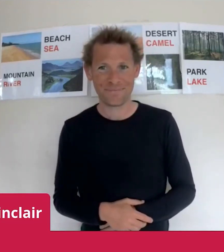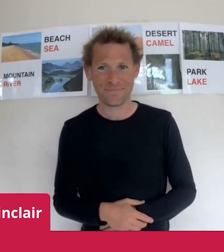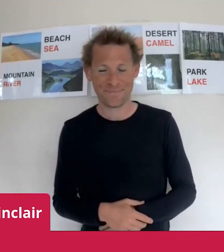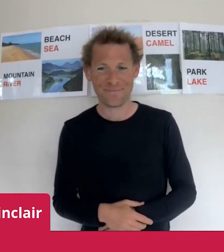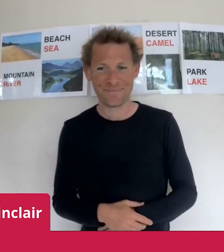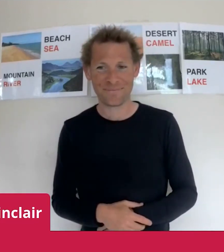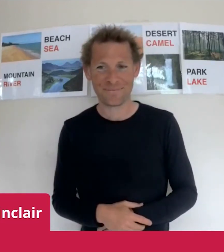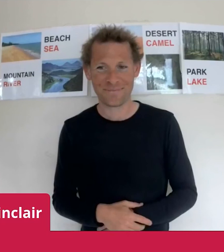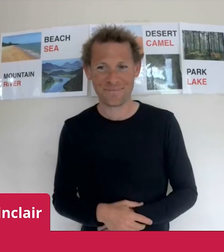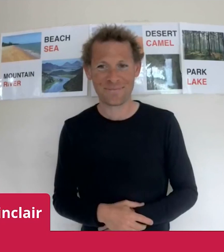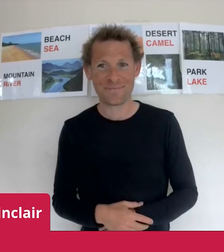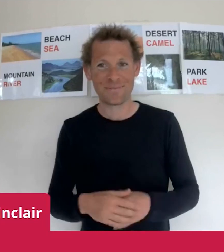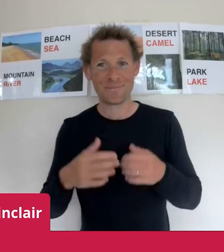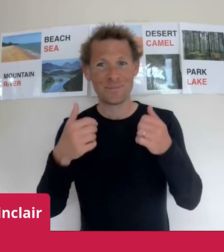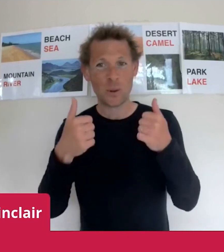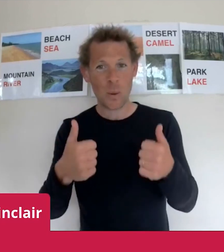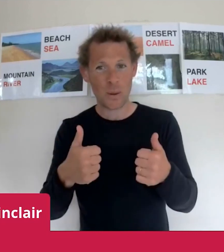up the opportunity to have a conversation.